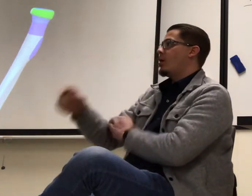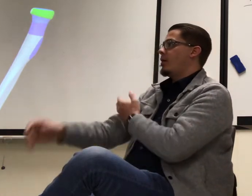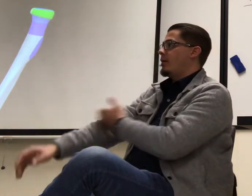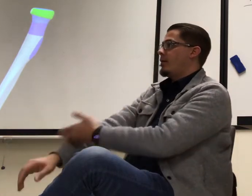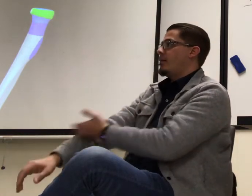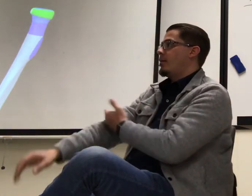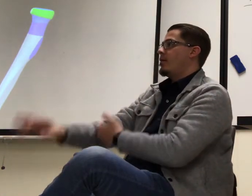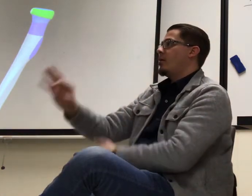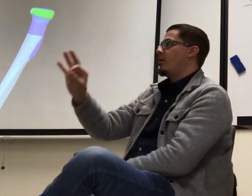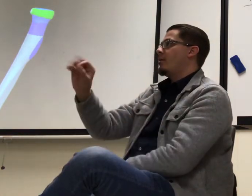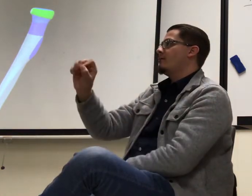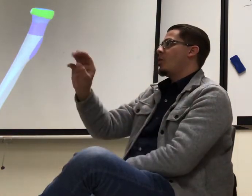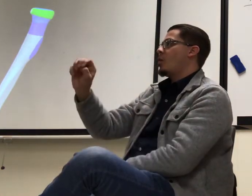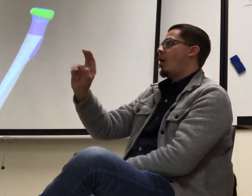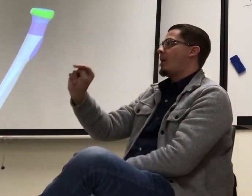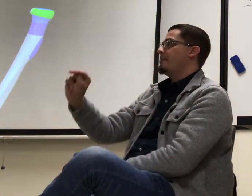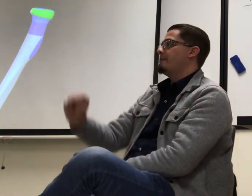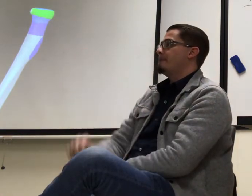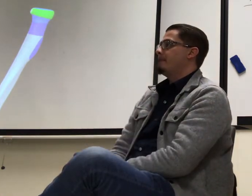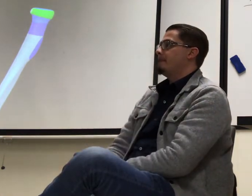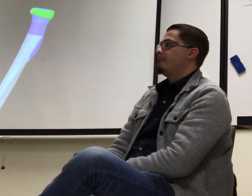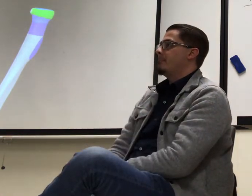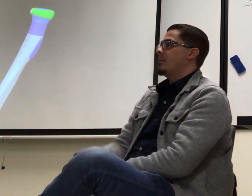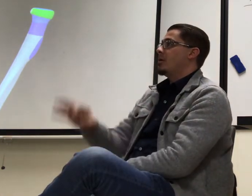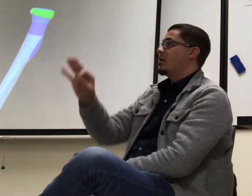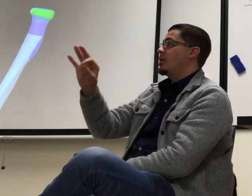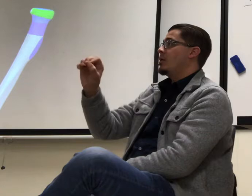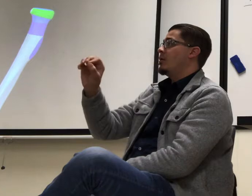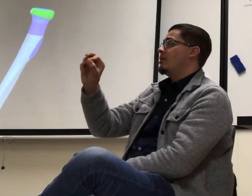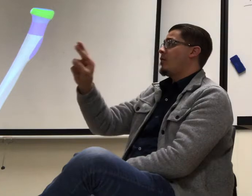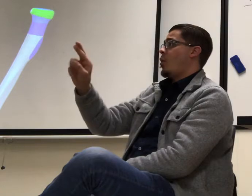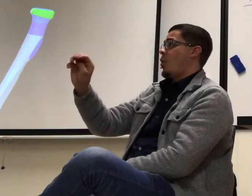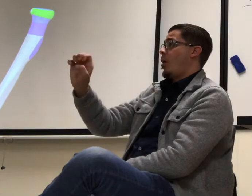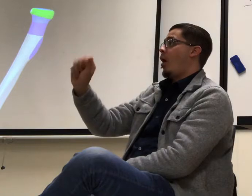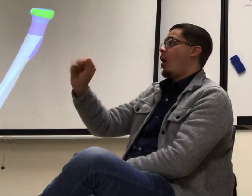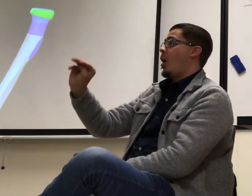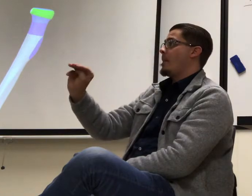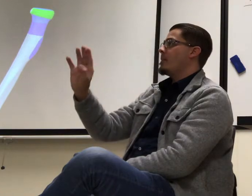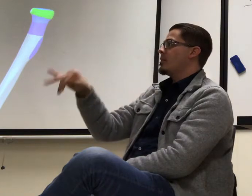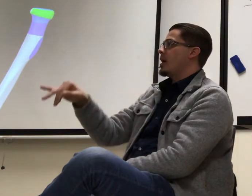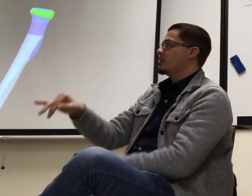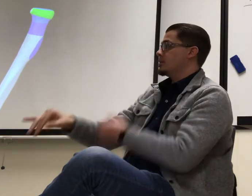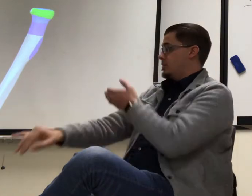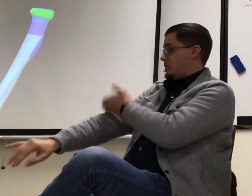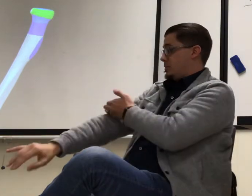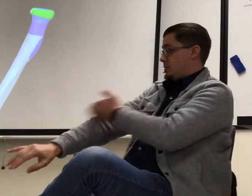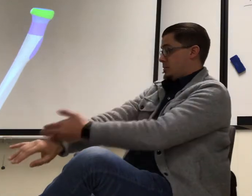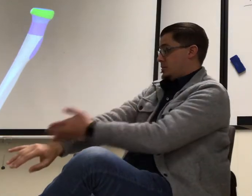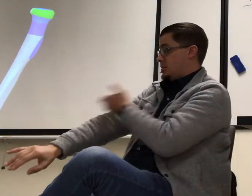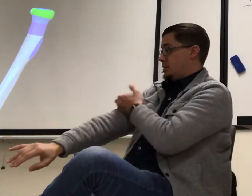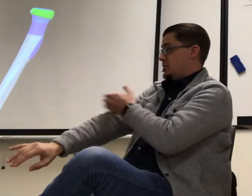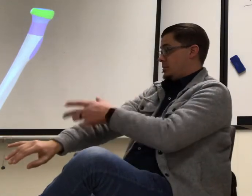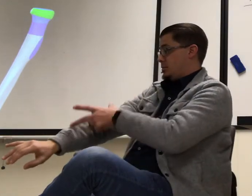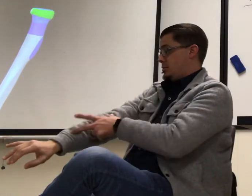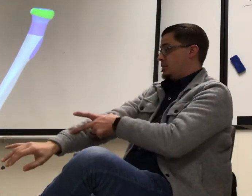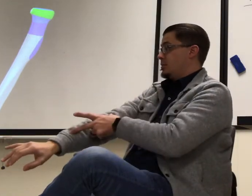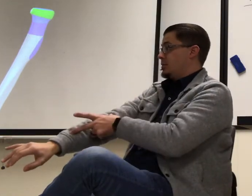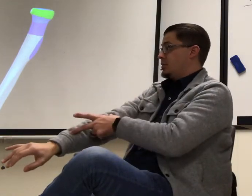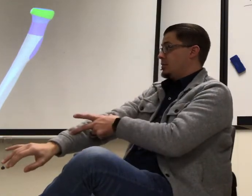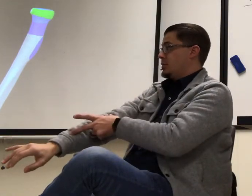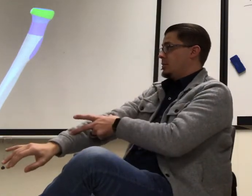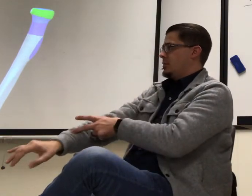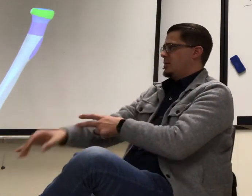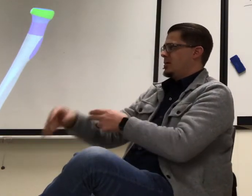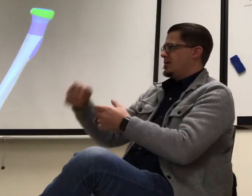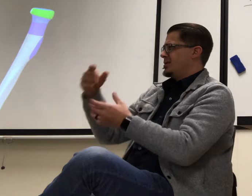Okay. Well, let's remember that the forearm is the region between elbow and wrist. Students always confuse